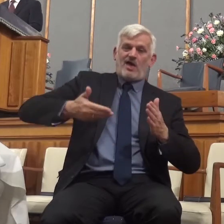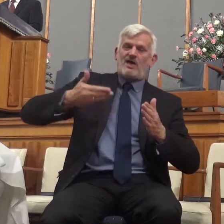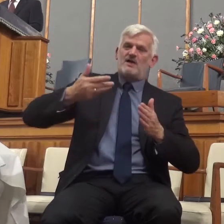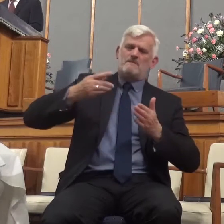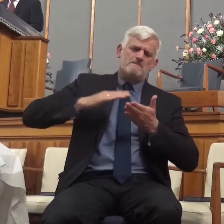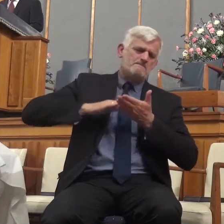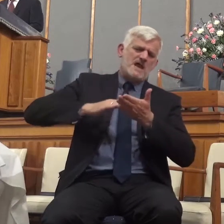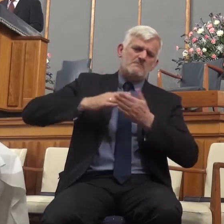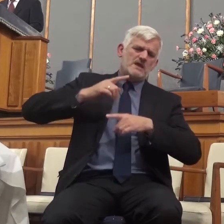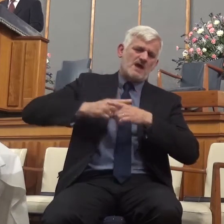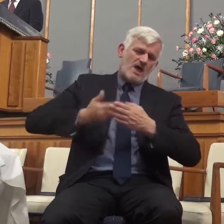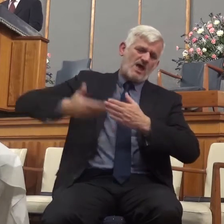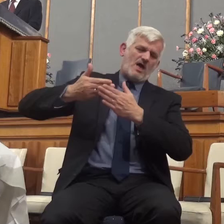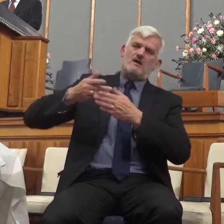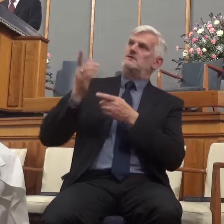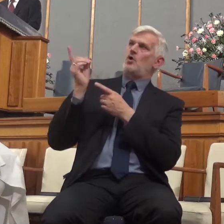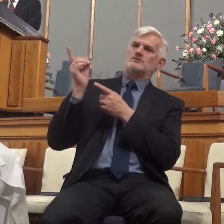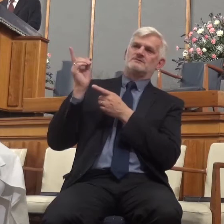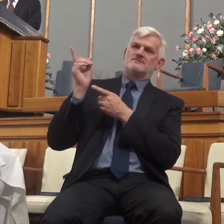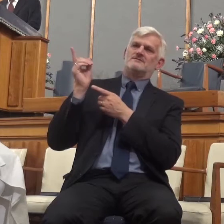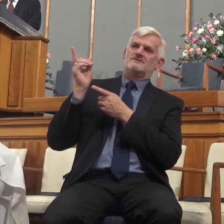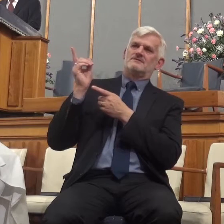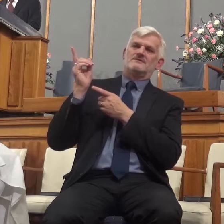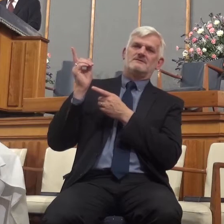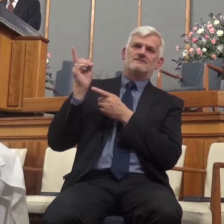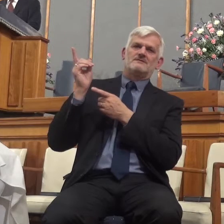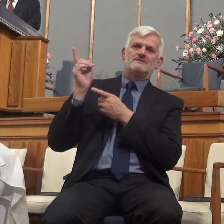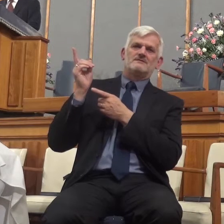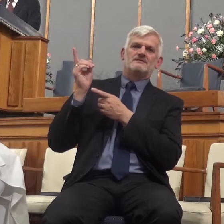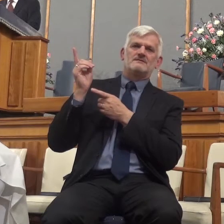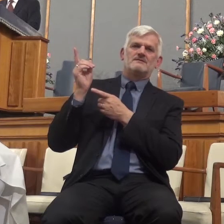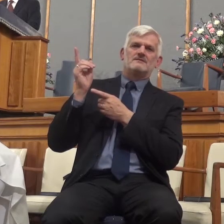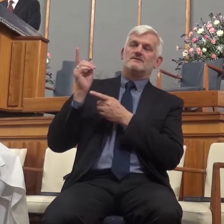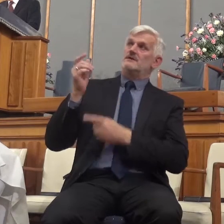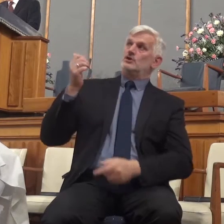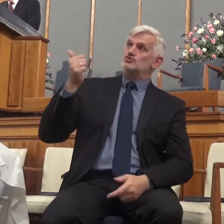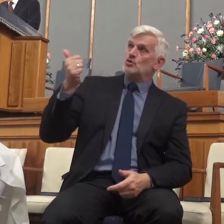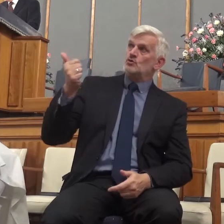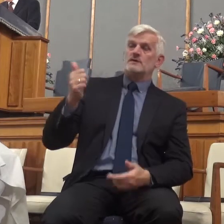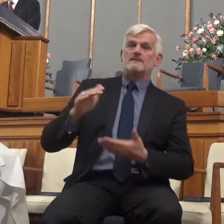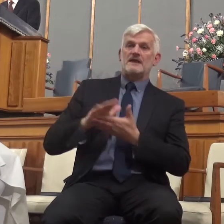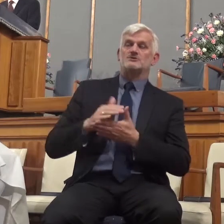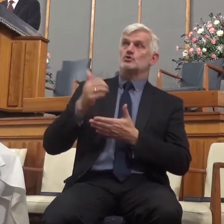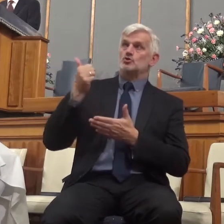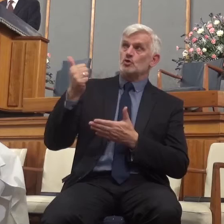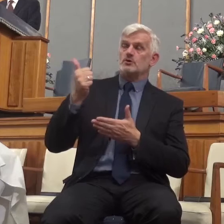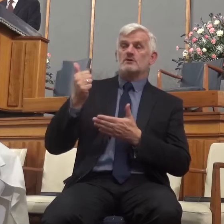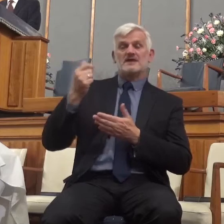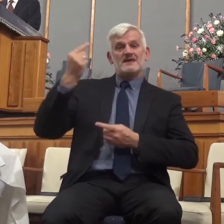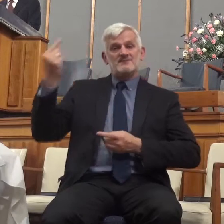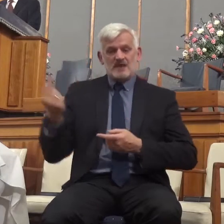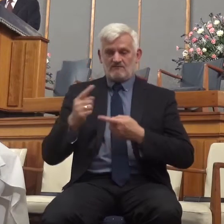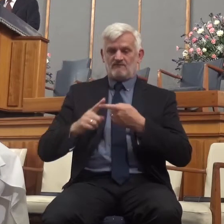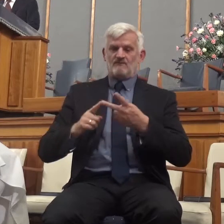being. He is adorable. He is good in his actions too. In what he does, he is